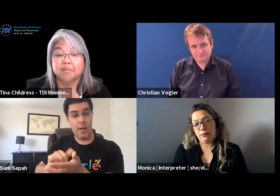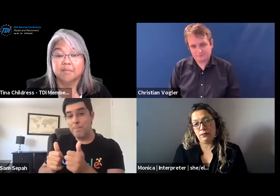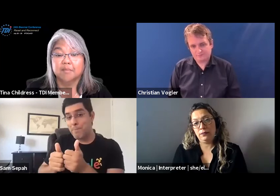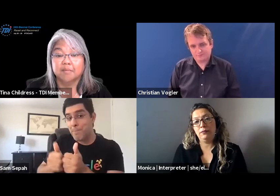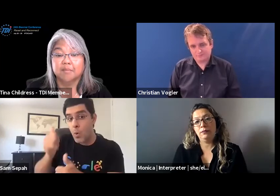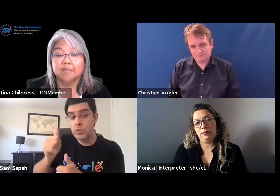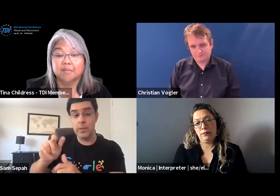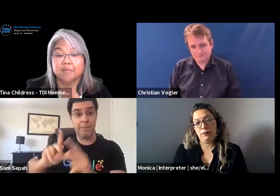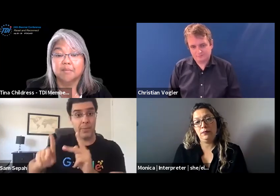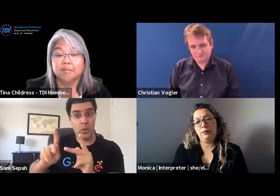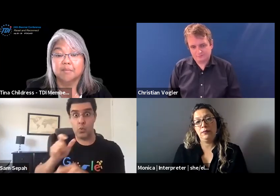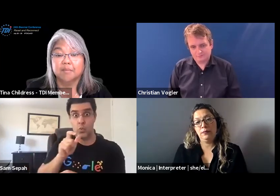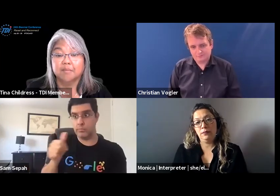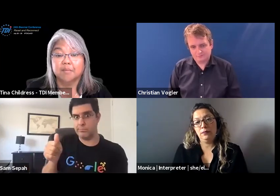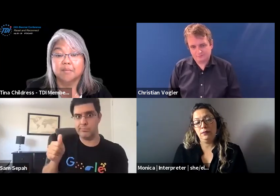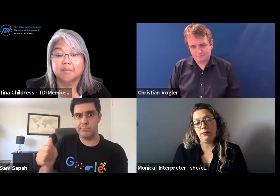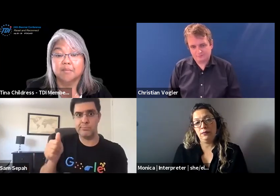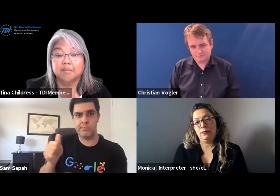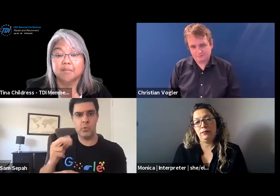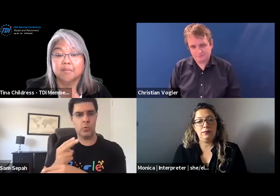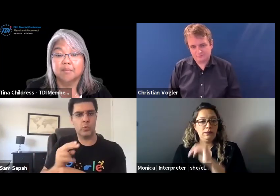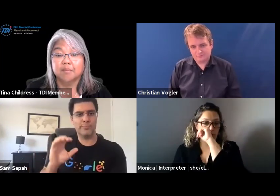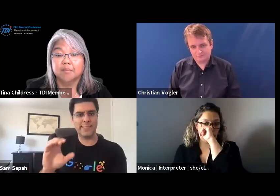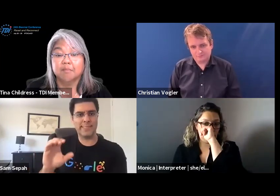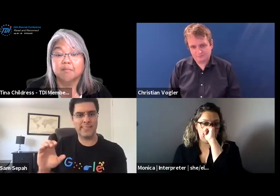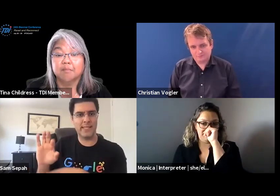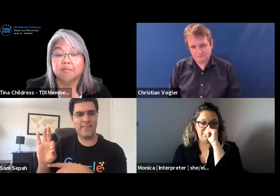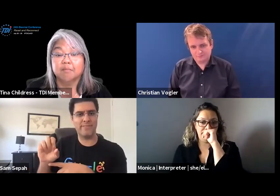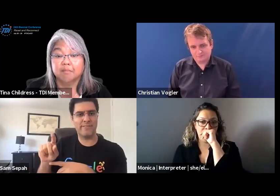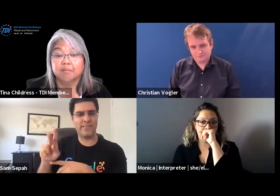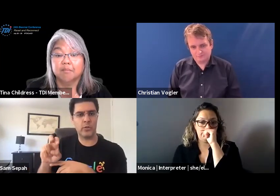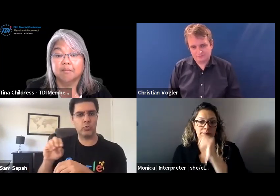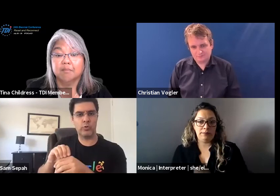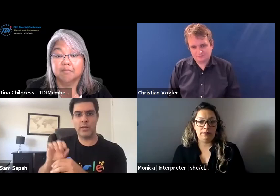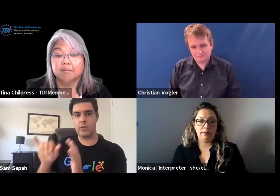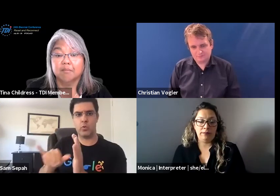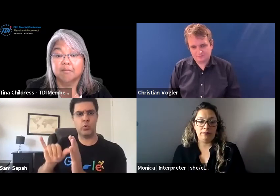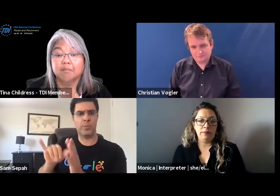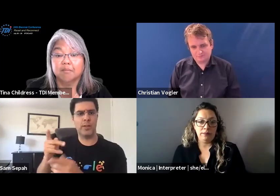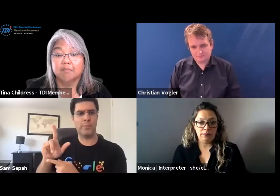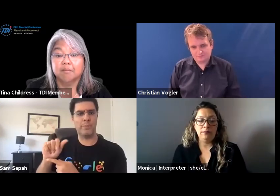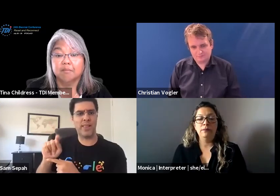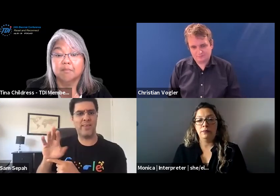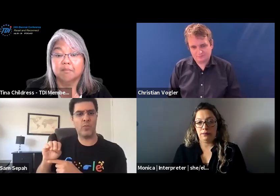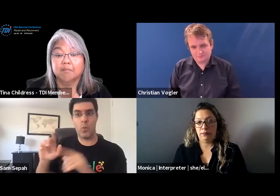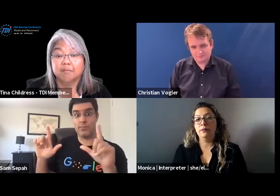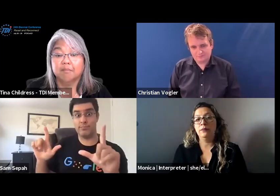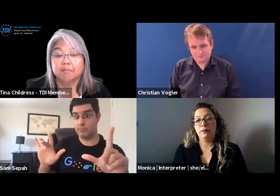team have noticed that most people who click and use the CC feature in